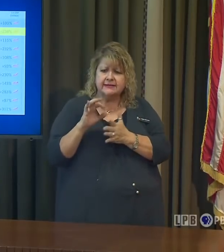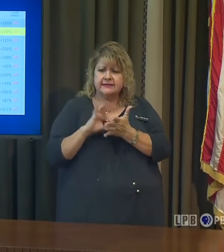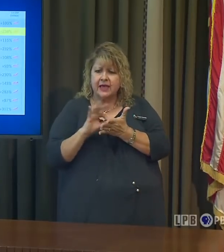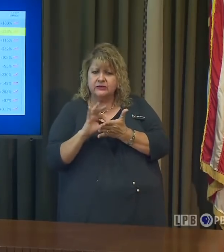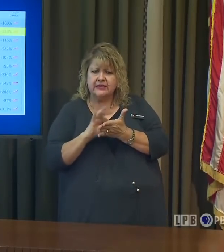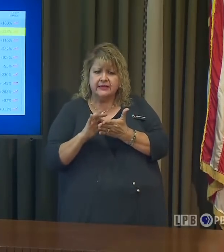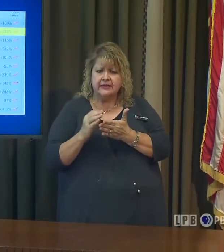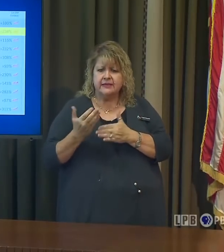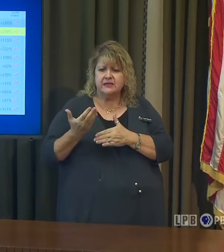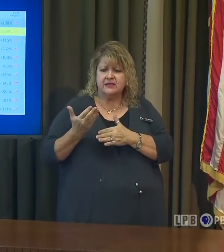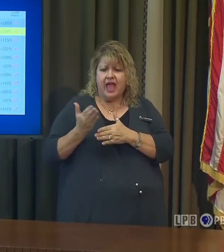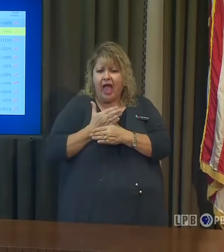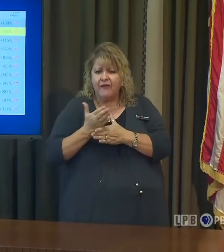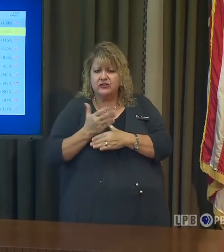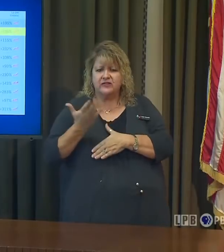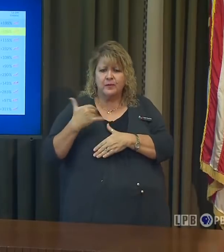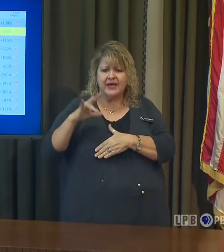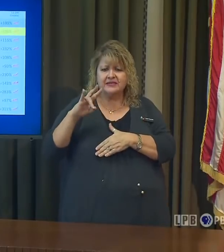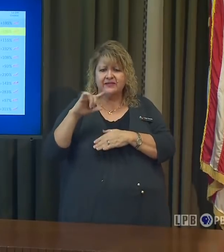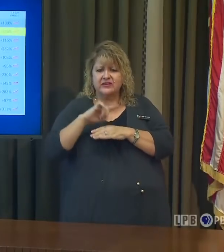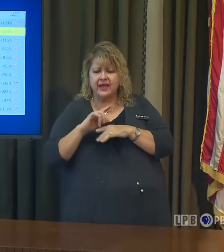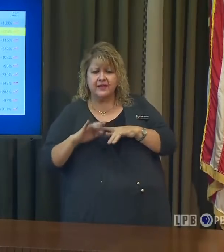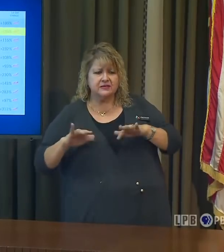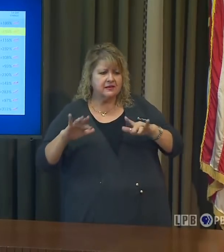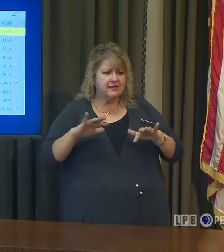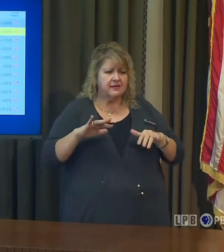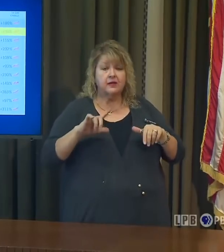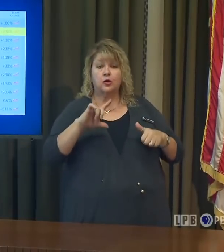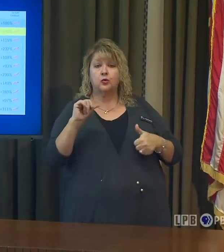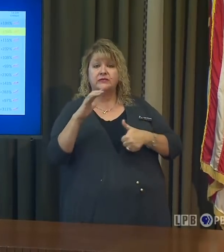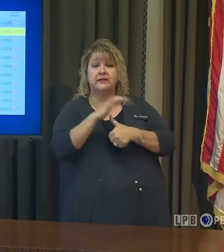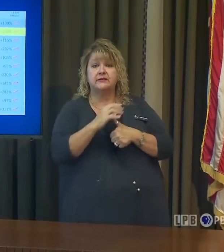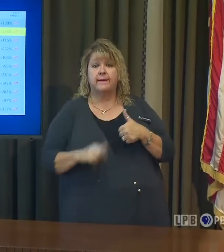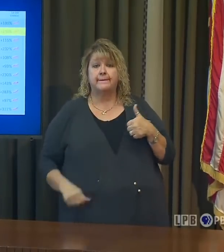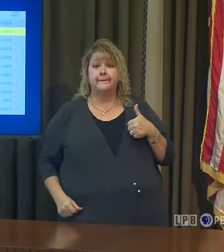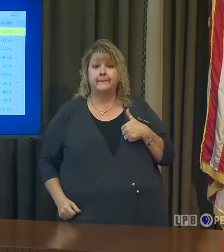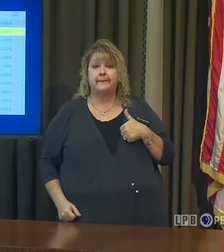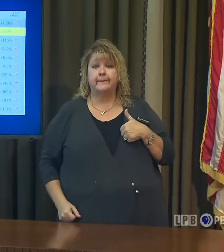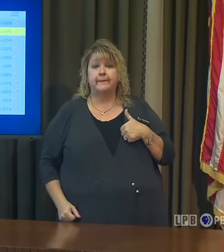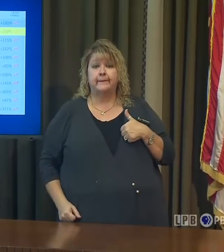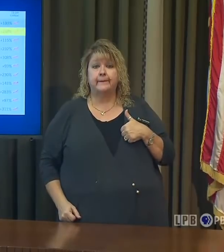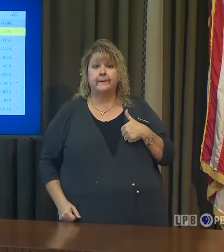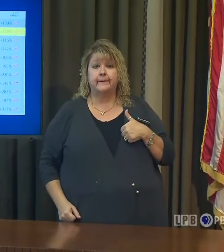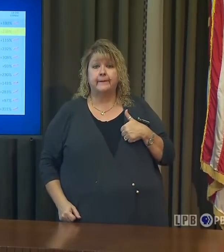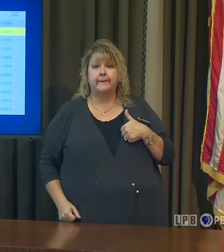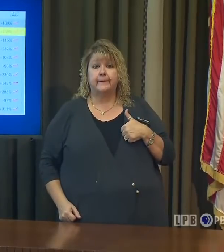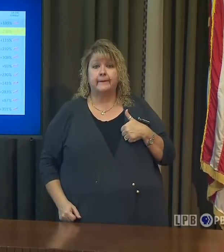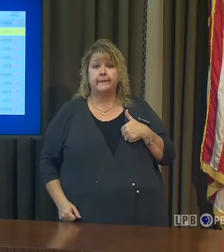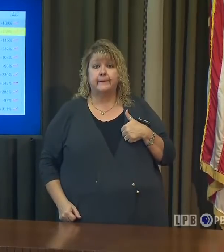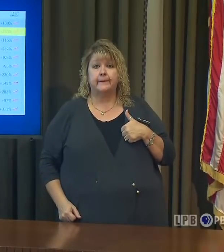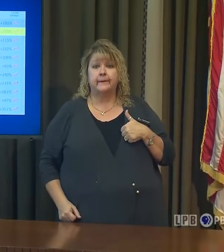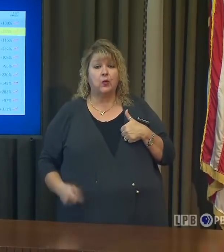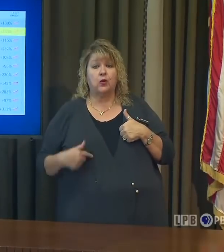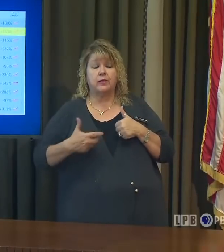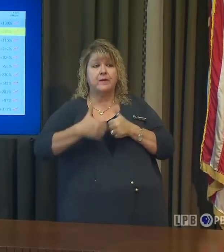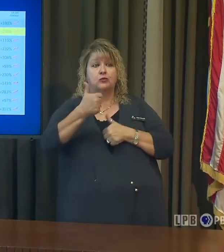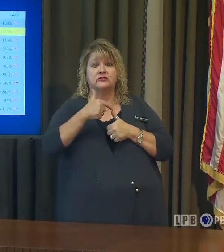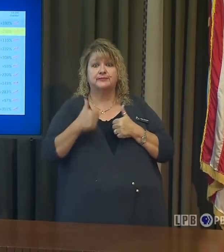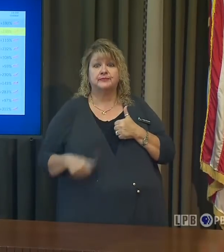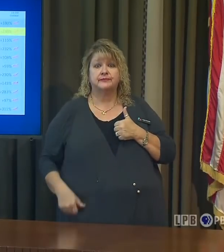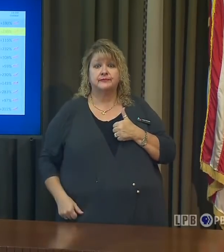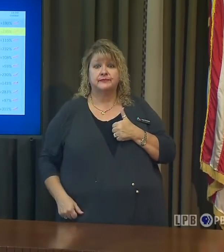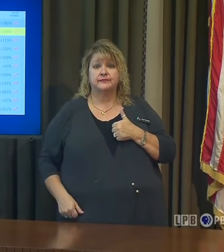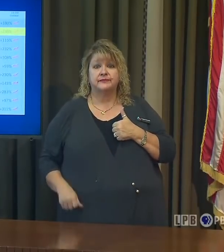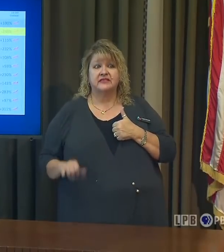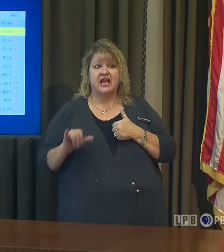past 7 days. And we unfortunately have been the leading state before, and it's not a